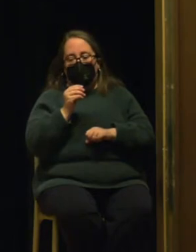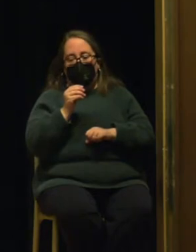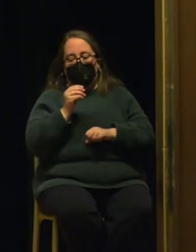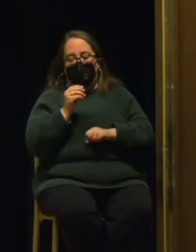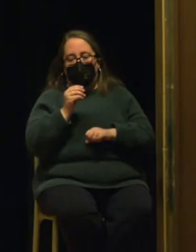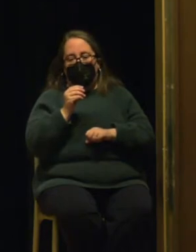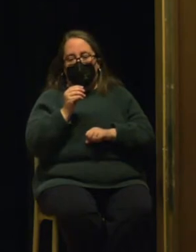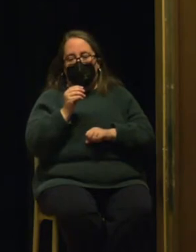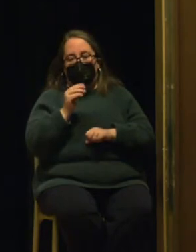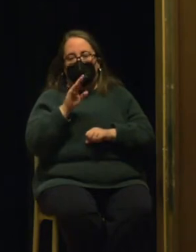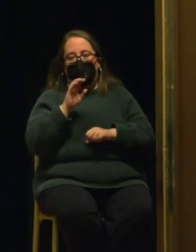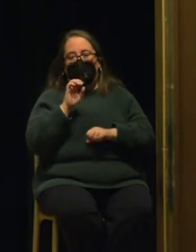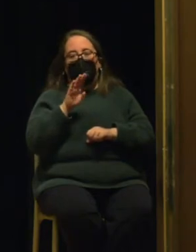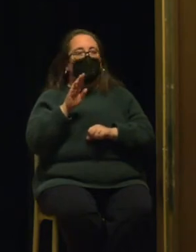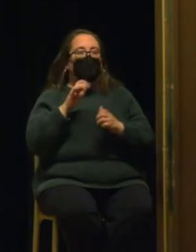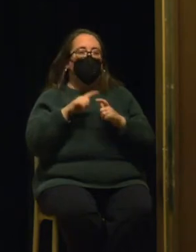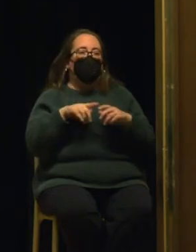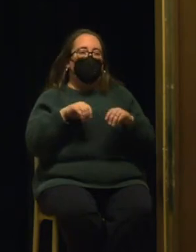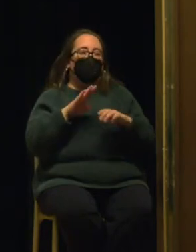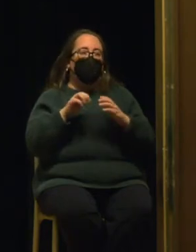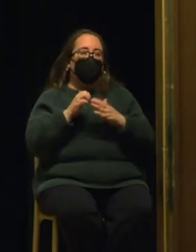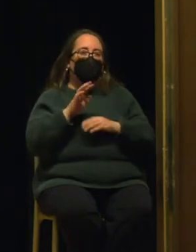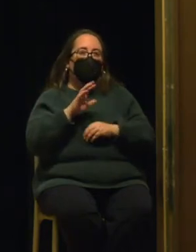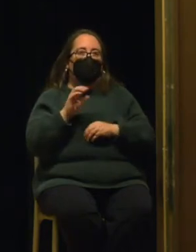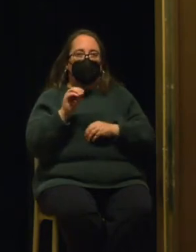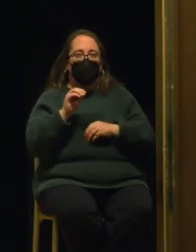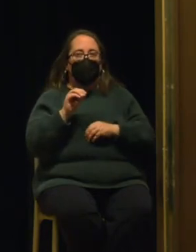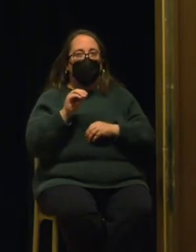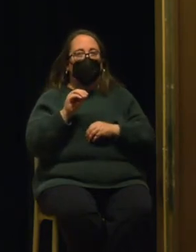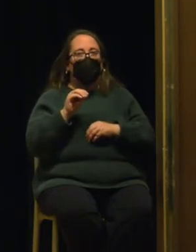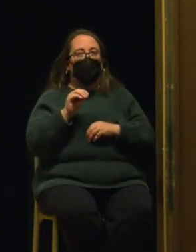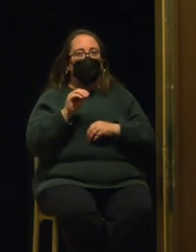Bob didn't want to sell the whole company, so he said, why don't you take